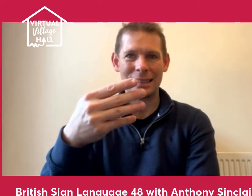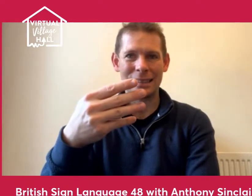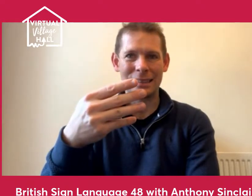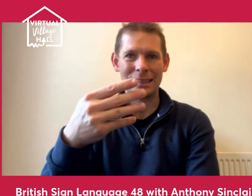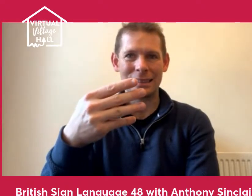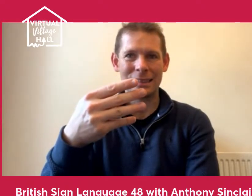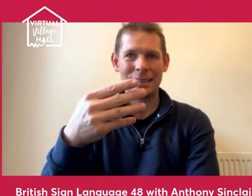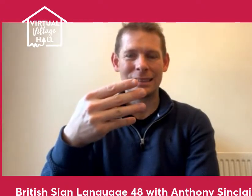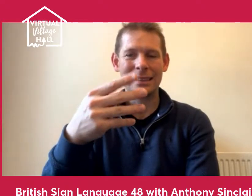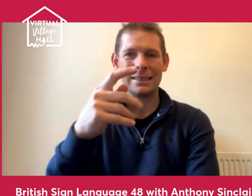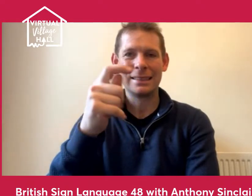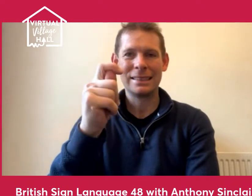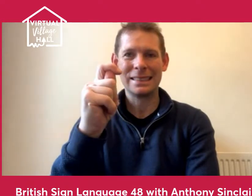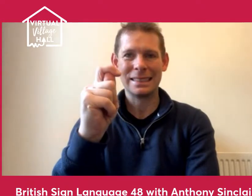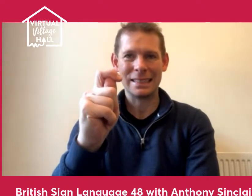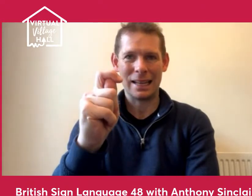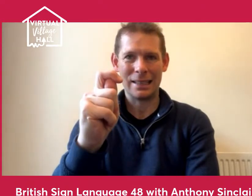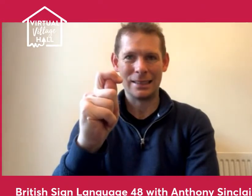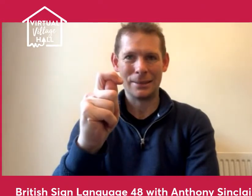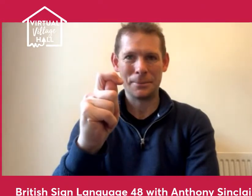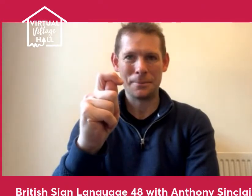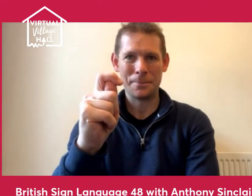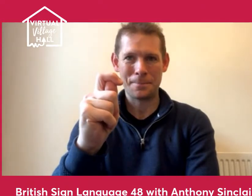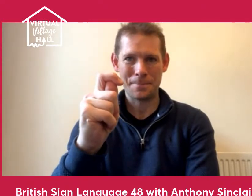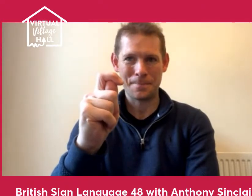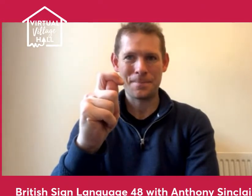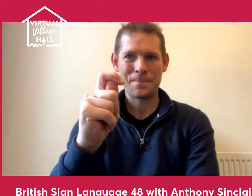9, and 10.